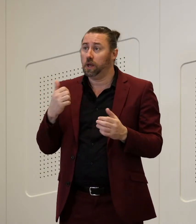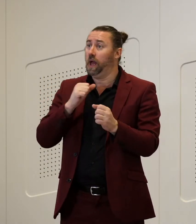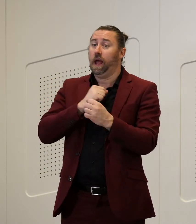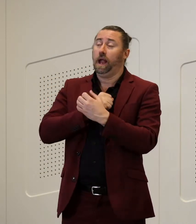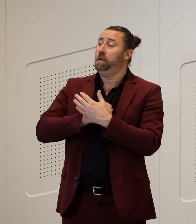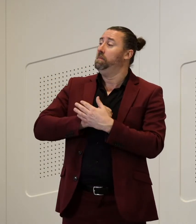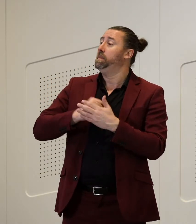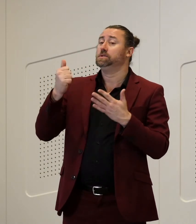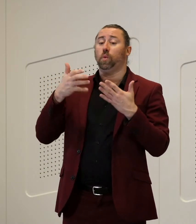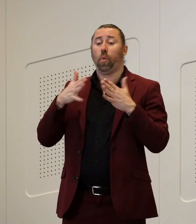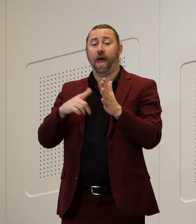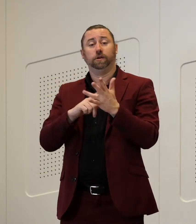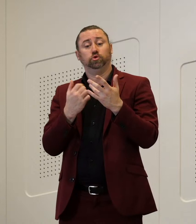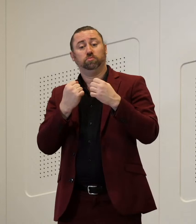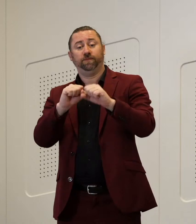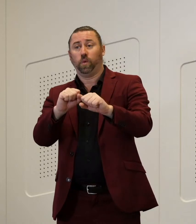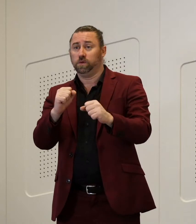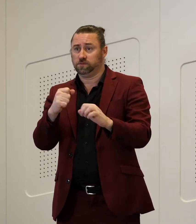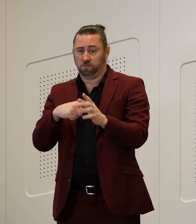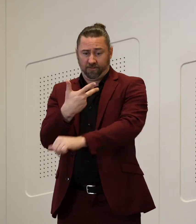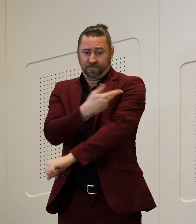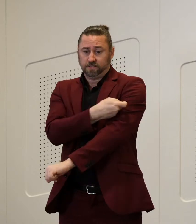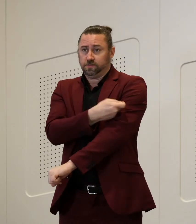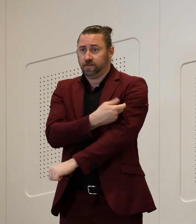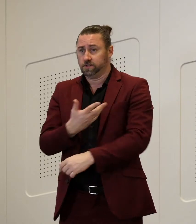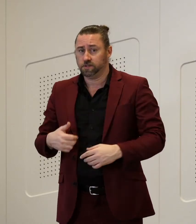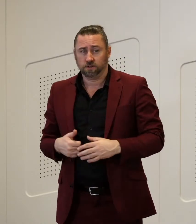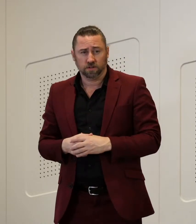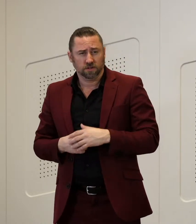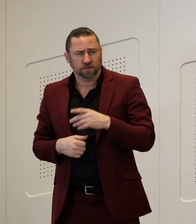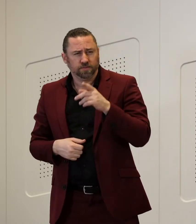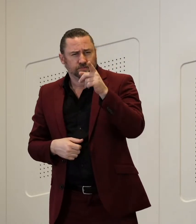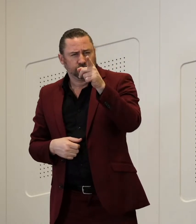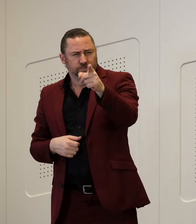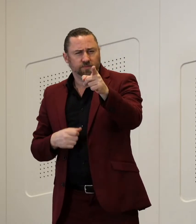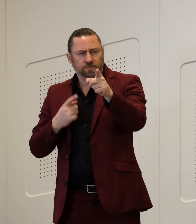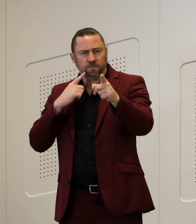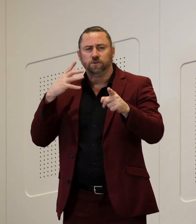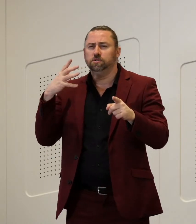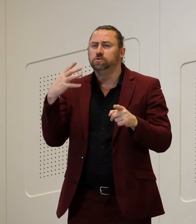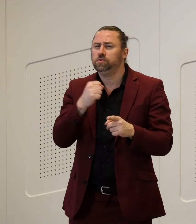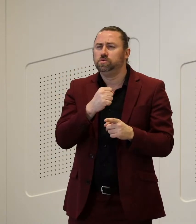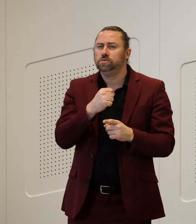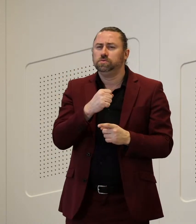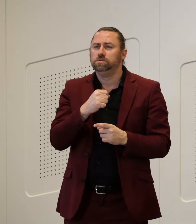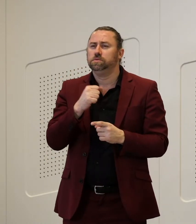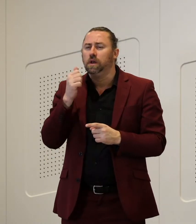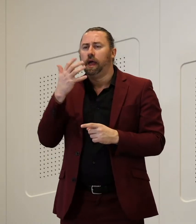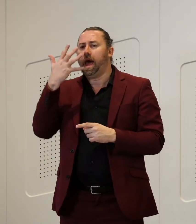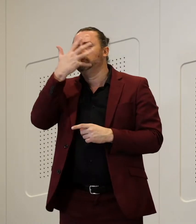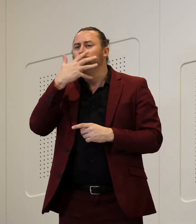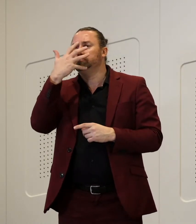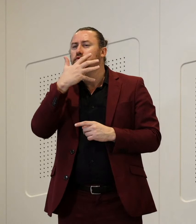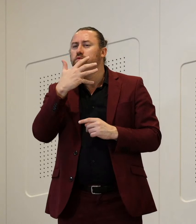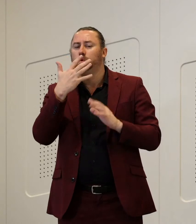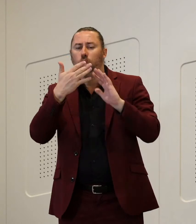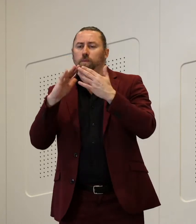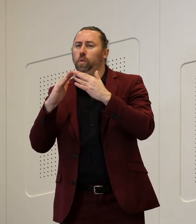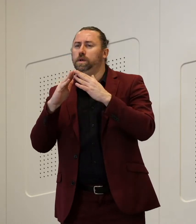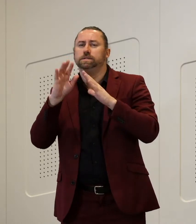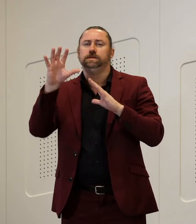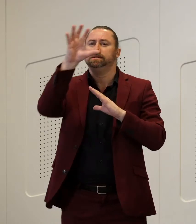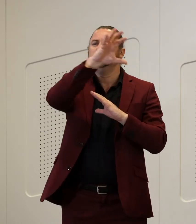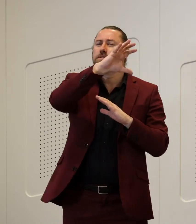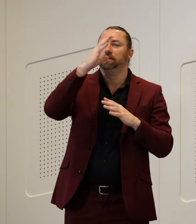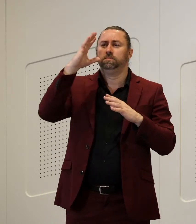protection we have is vaccines. So we want to see those vaccines. Kept track of the percentage of people in Aboriginal communities who have been